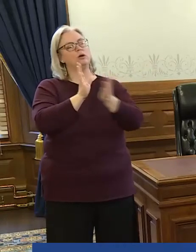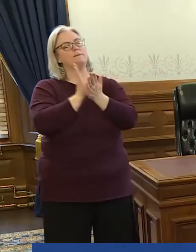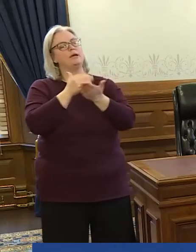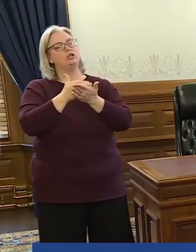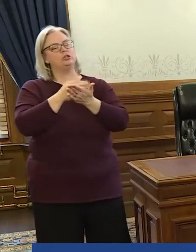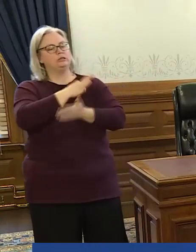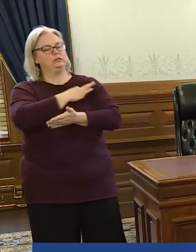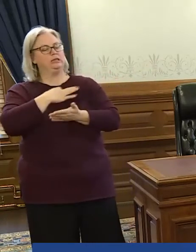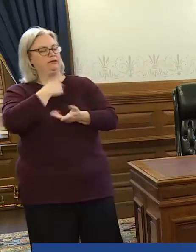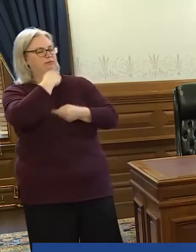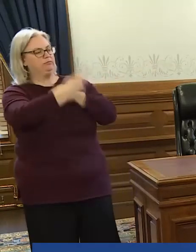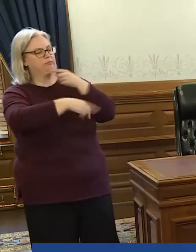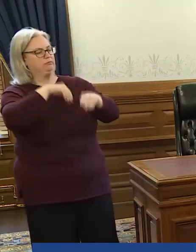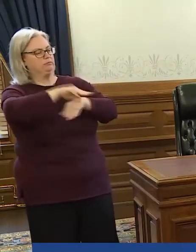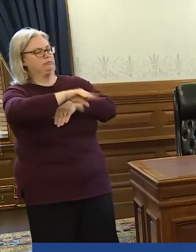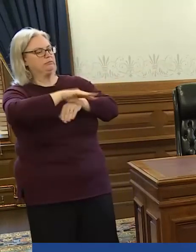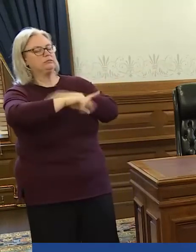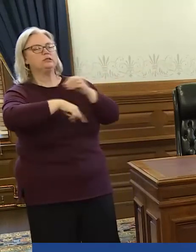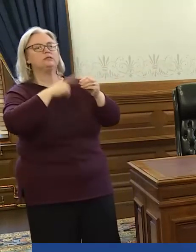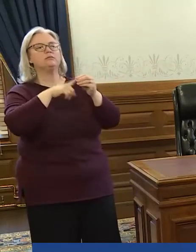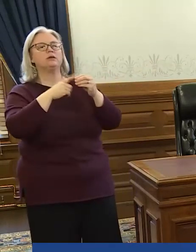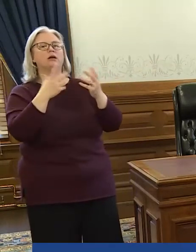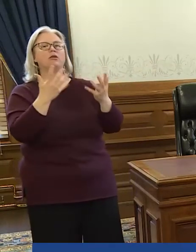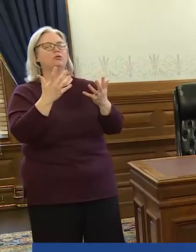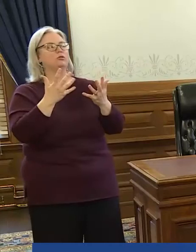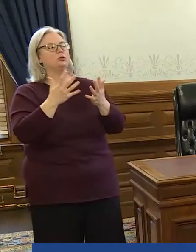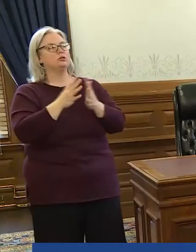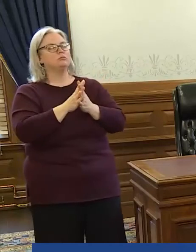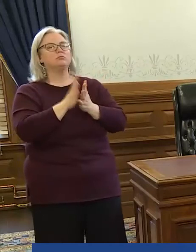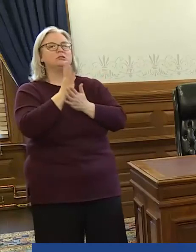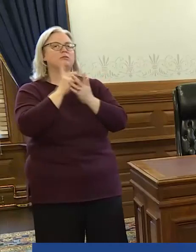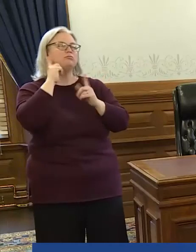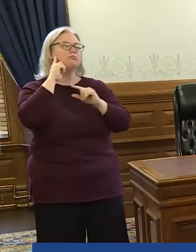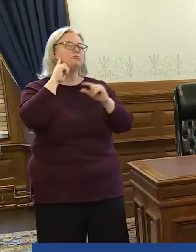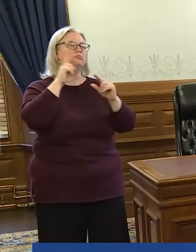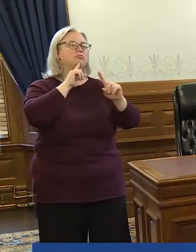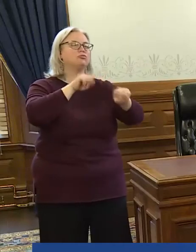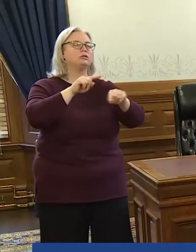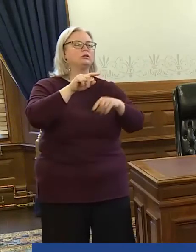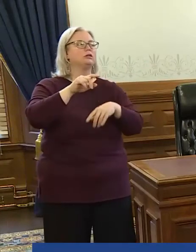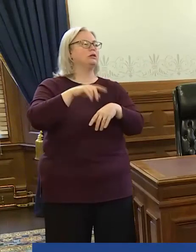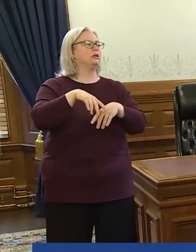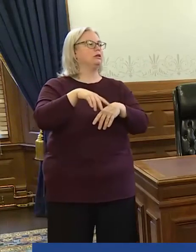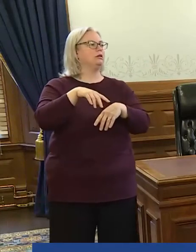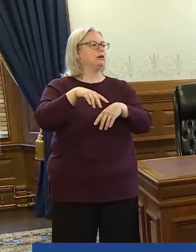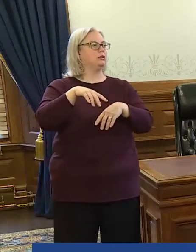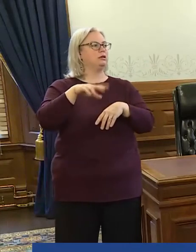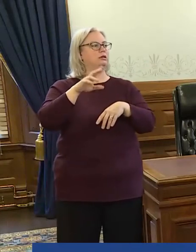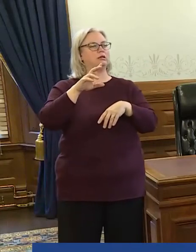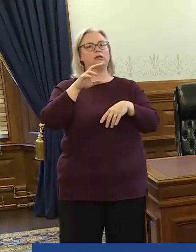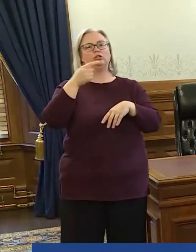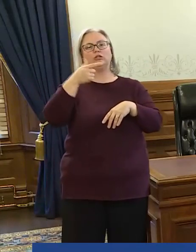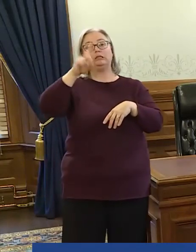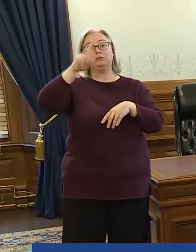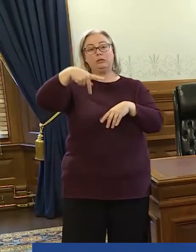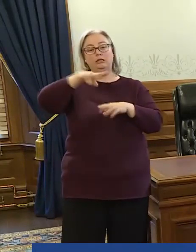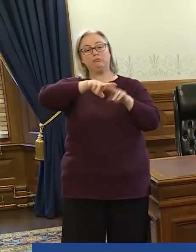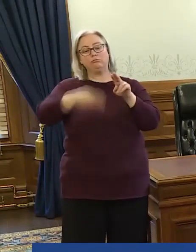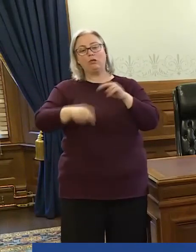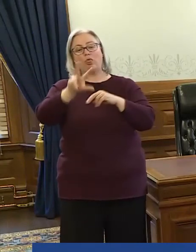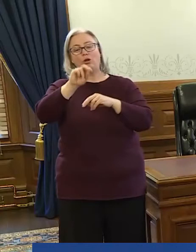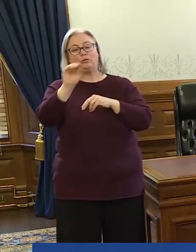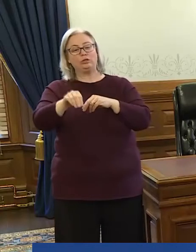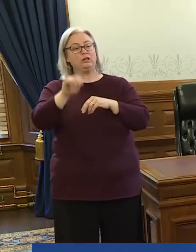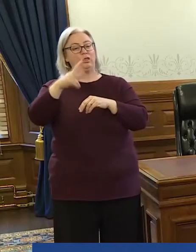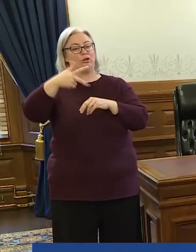telling you about? There have been some reports that the GDP could drop by 30% in the quarter. What are you hearing,